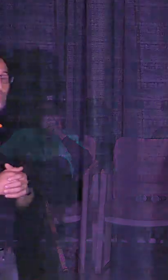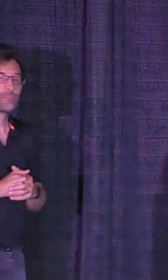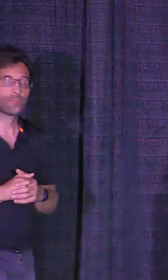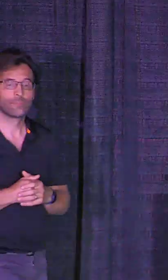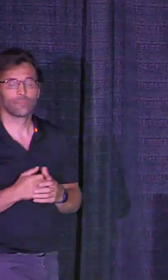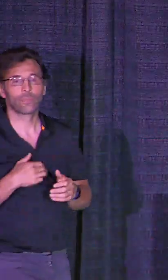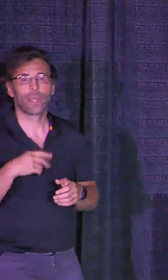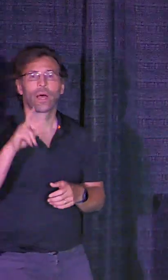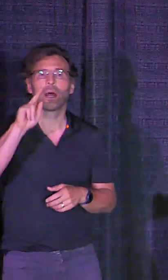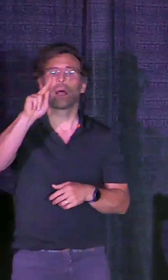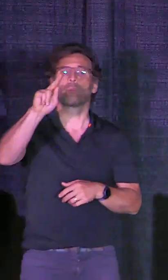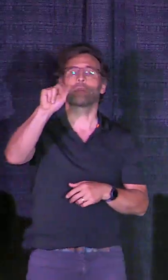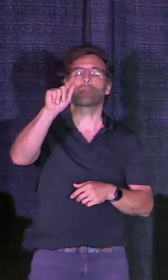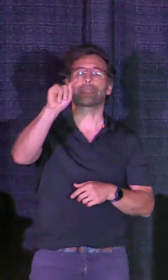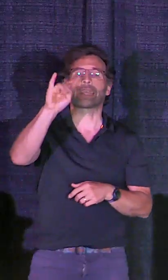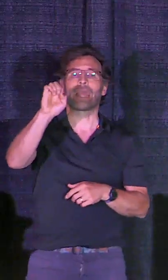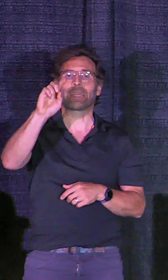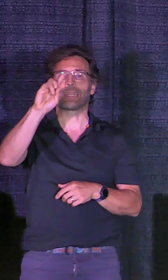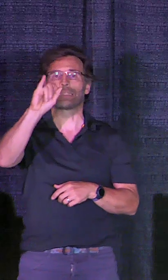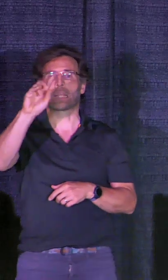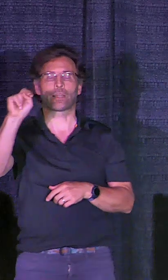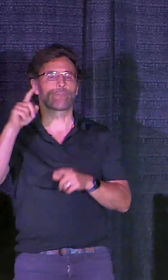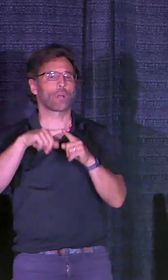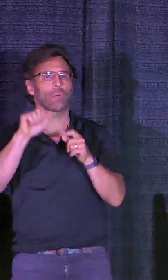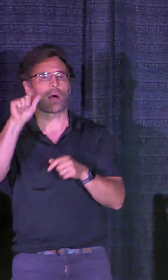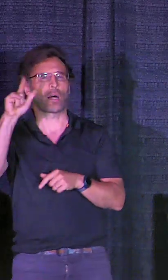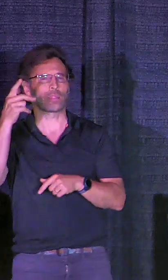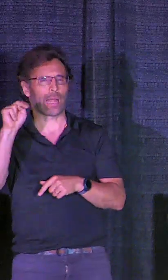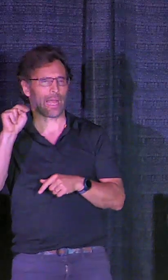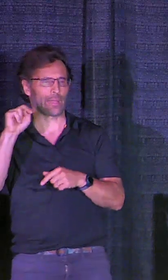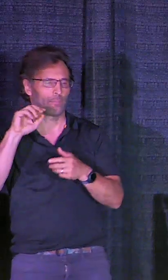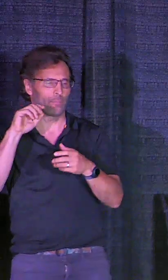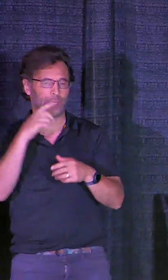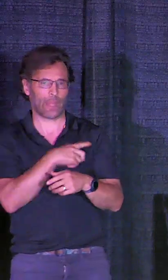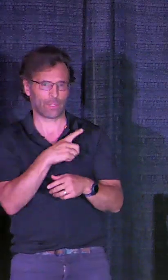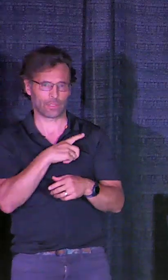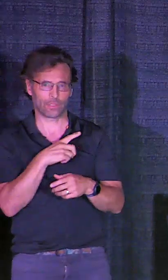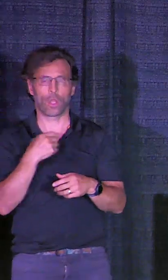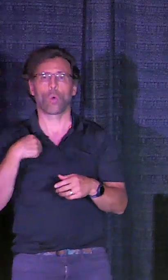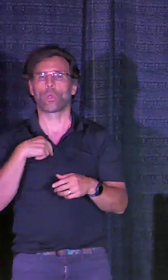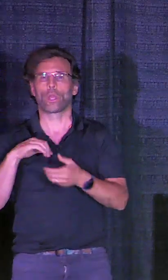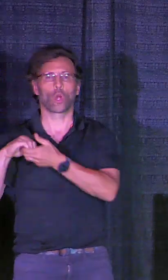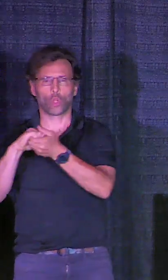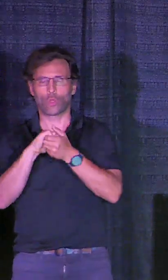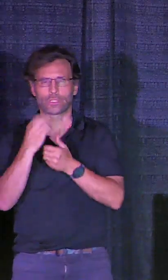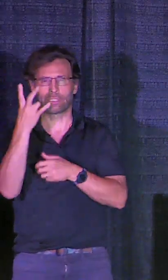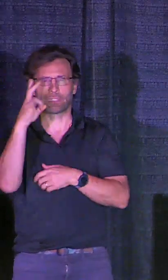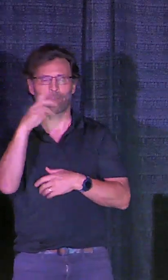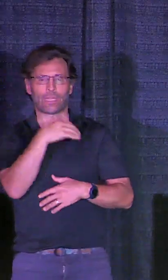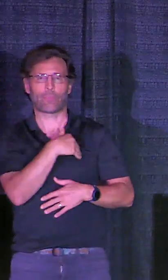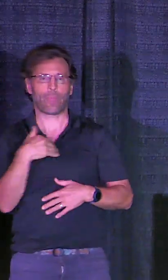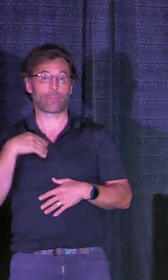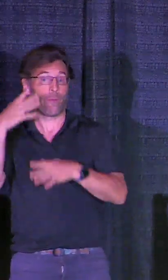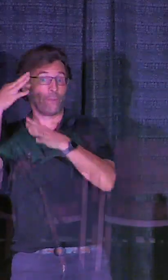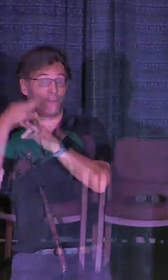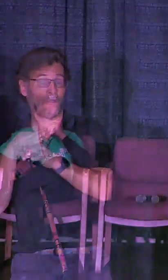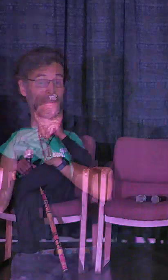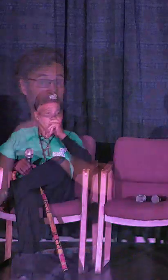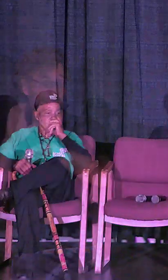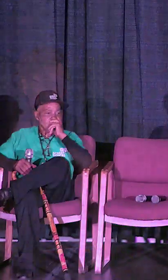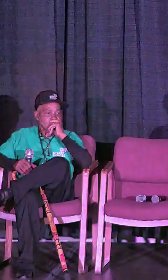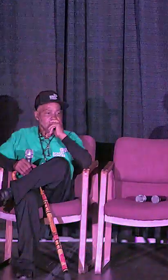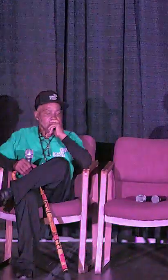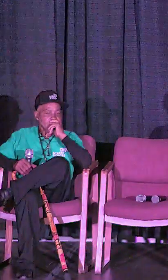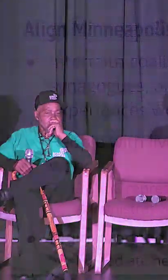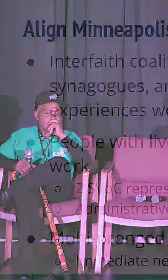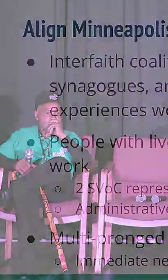And I'm Katie Dillon from Align Minneapolis. Align Minneapolis, we are a coalition of 17 member faith congregations